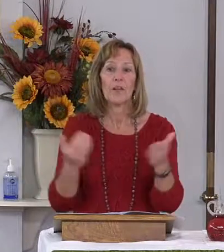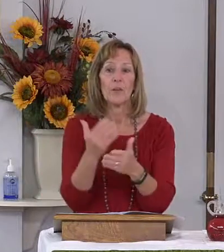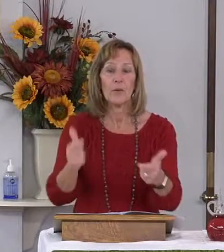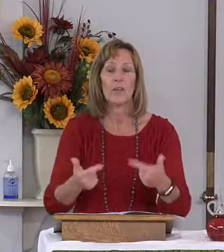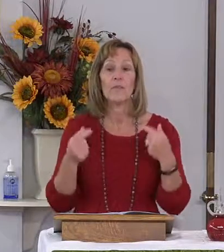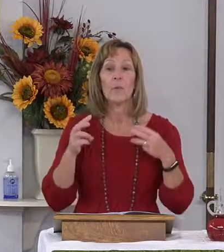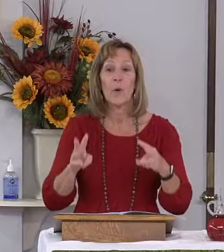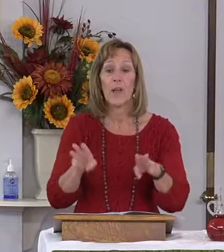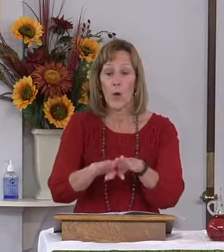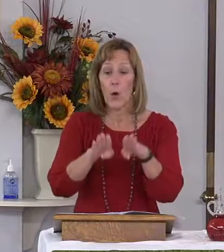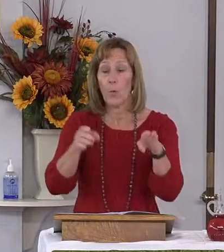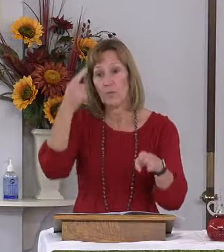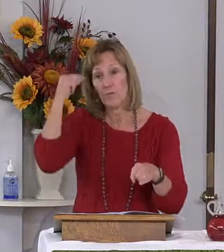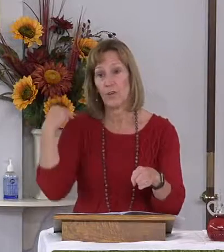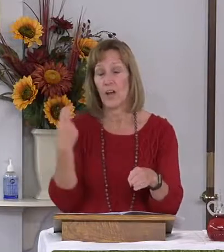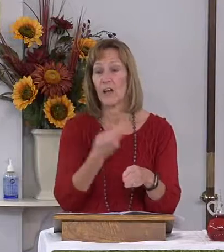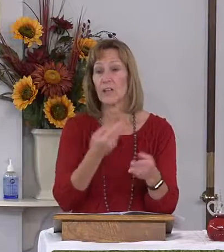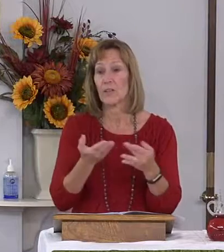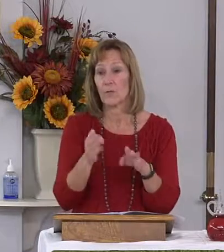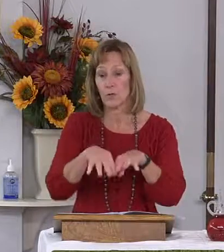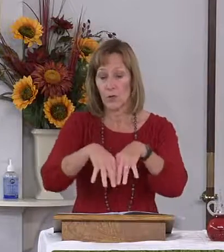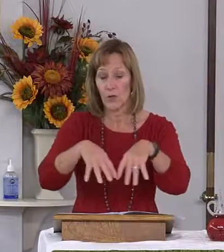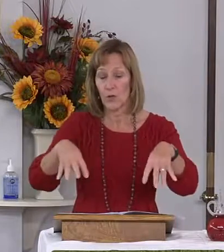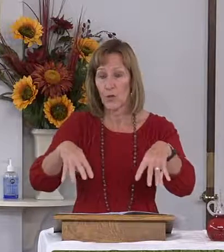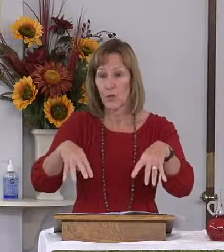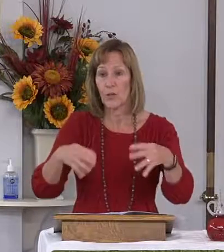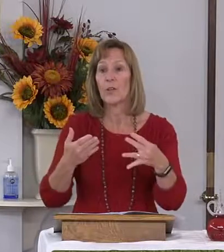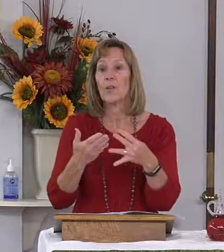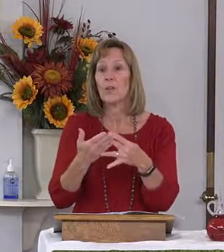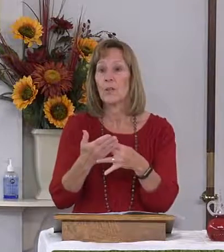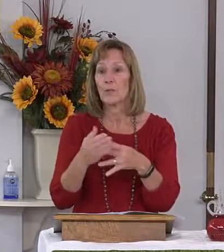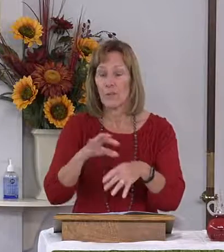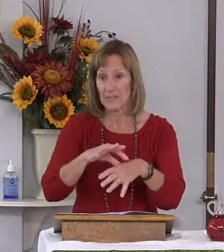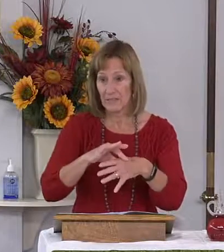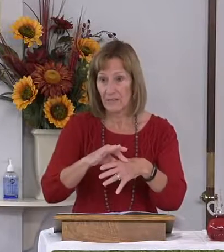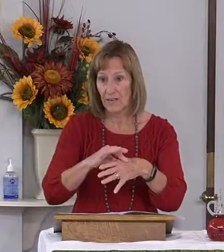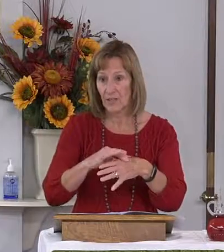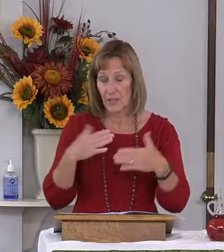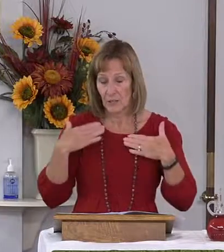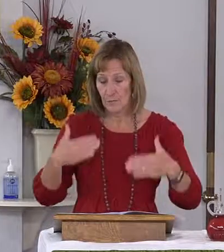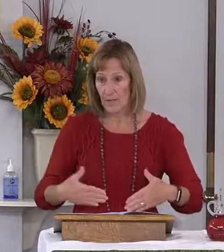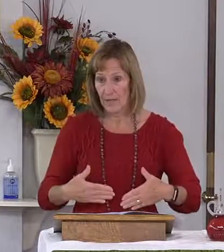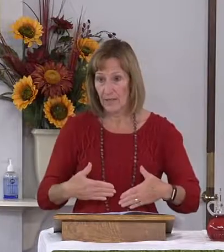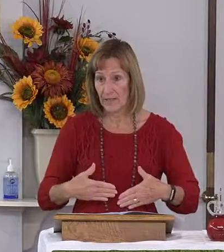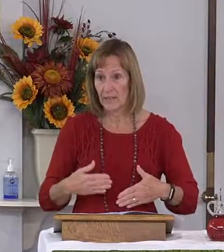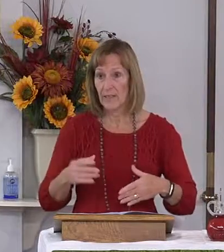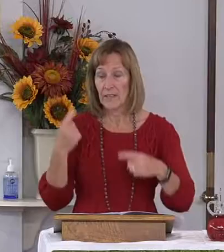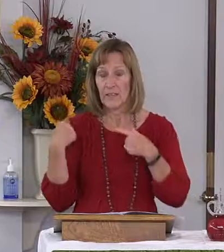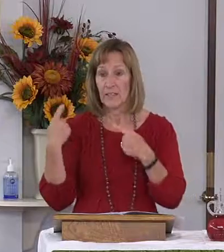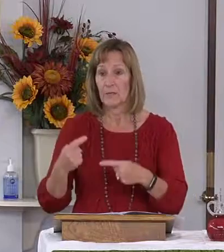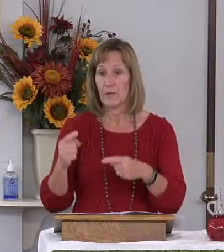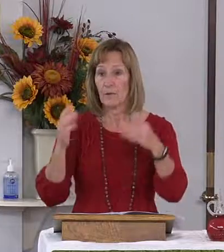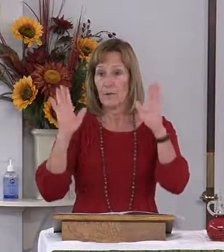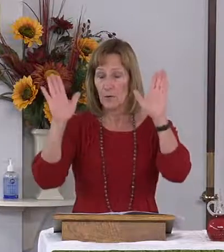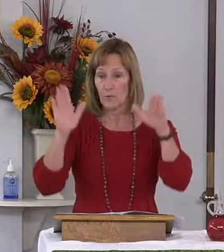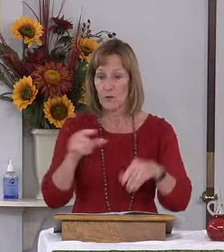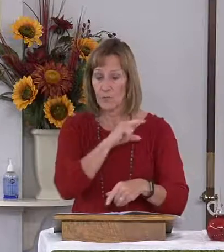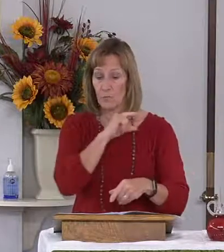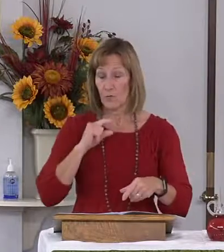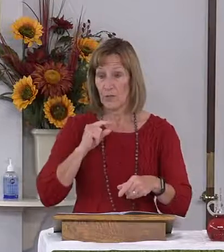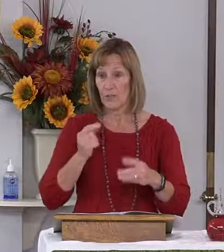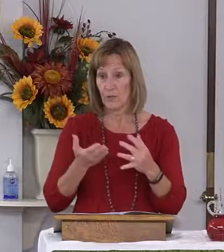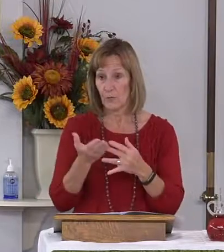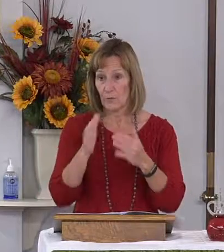he opened for us through the curtain, that is, through his flesh, and since we have a great priest over the house of